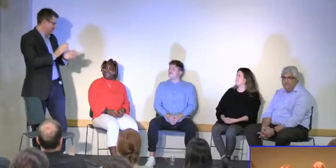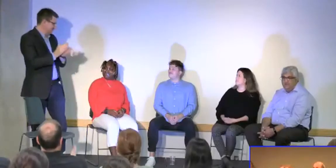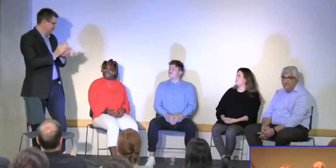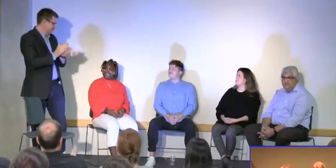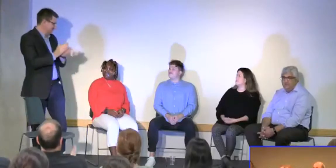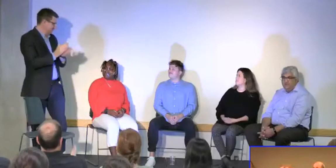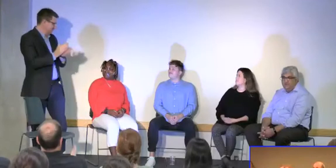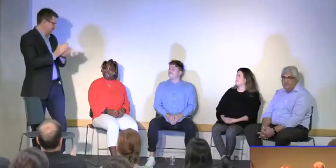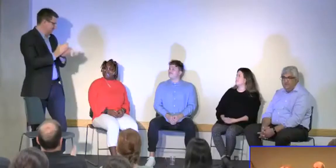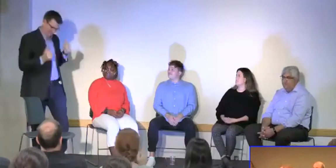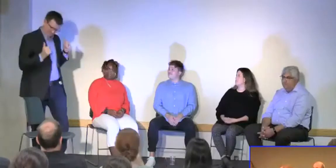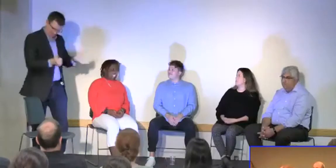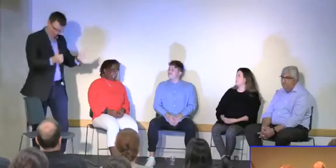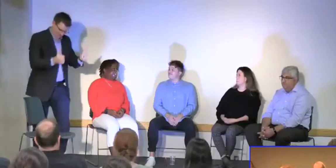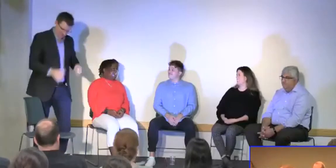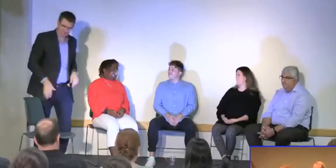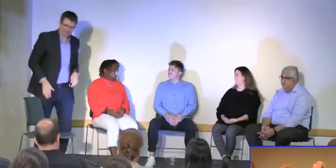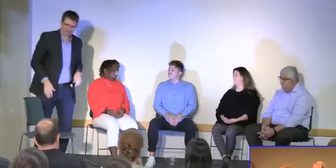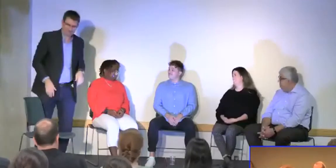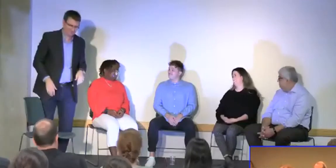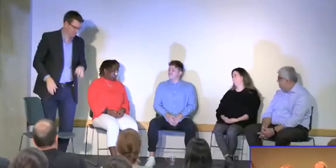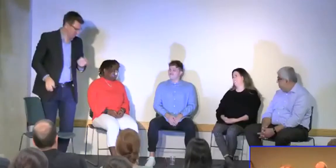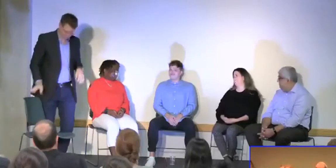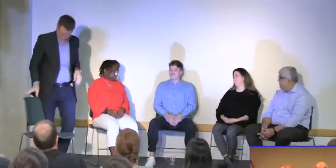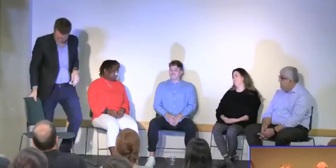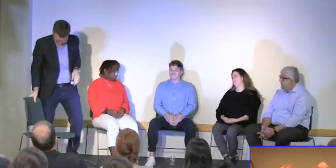Panelists, I hope you're ready as well. Excellent.